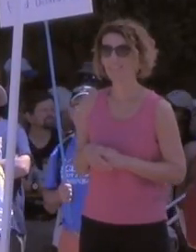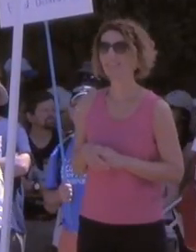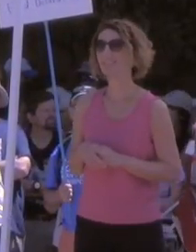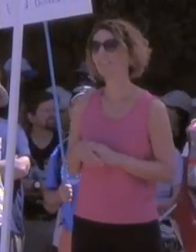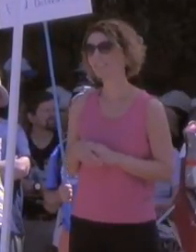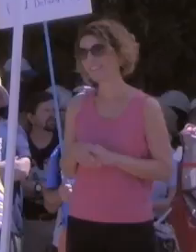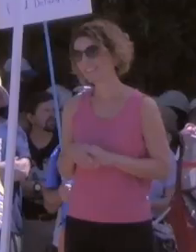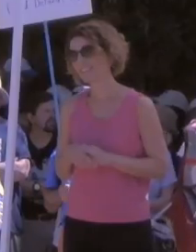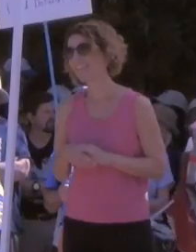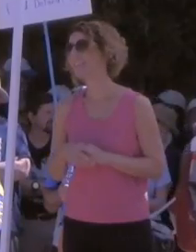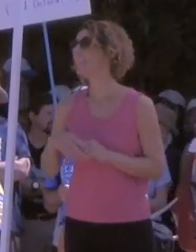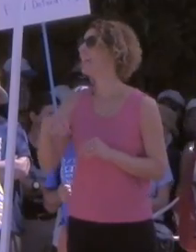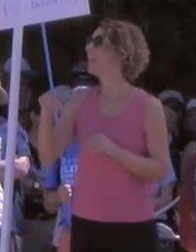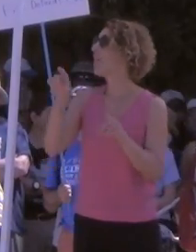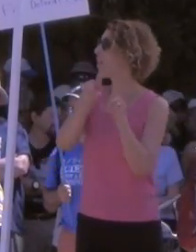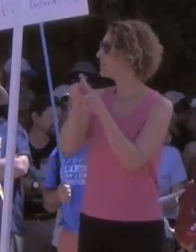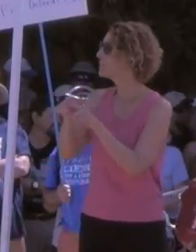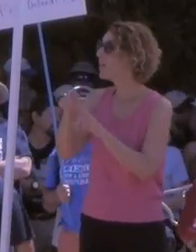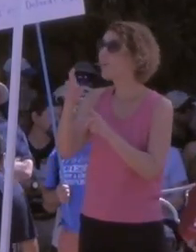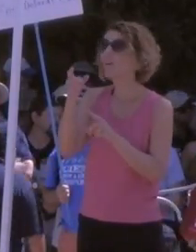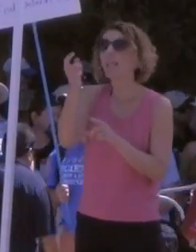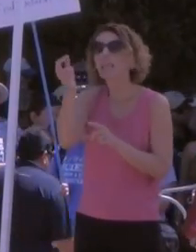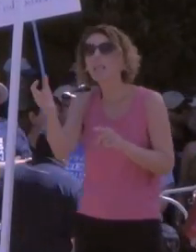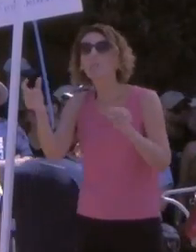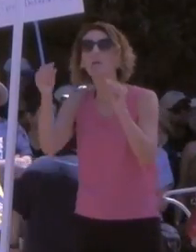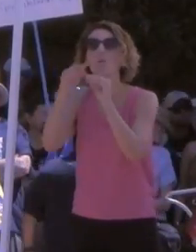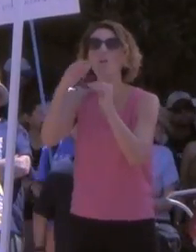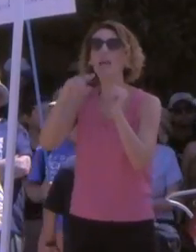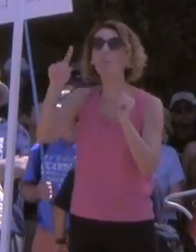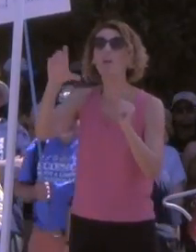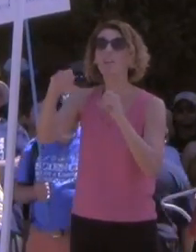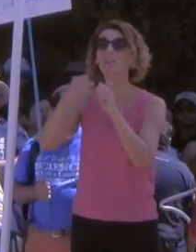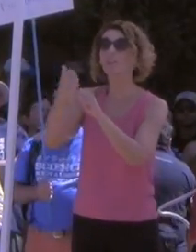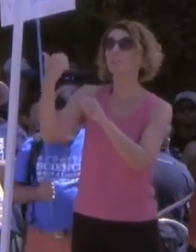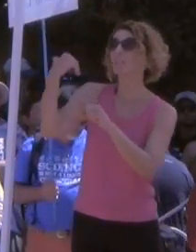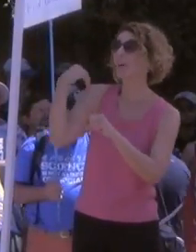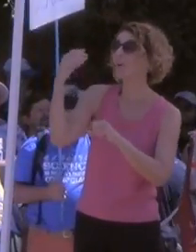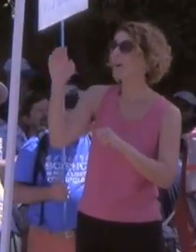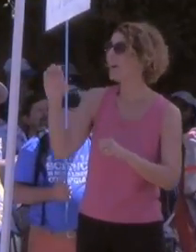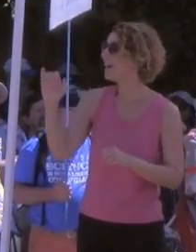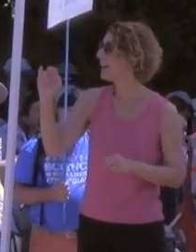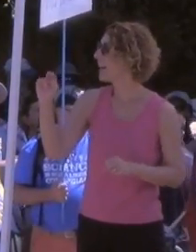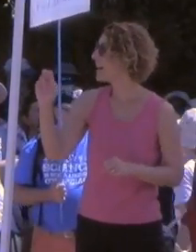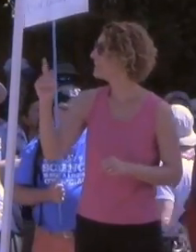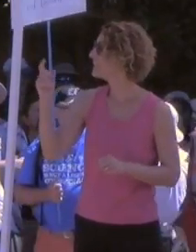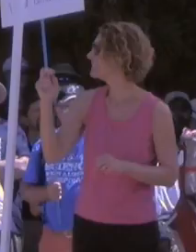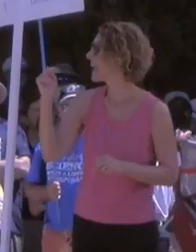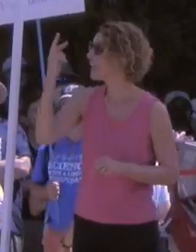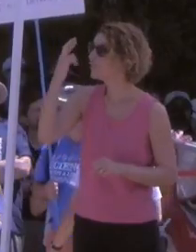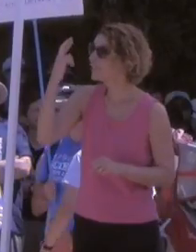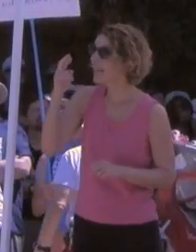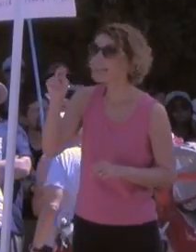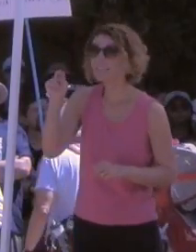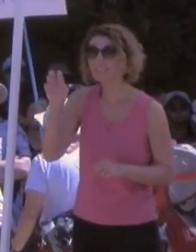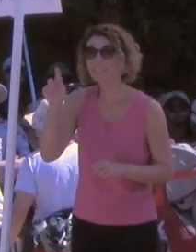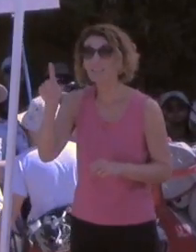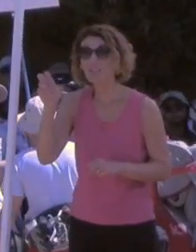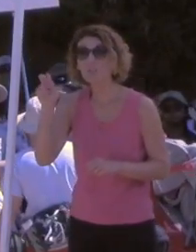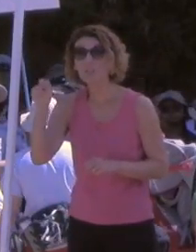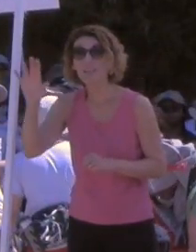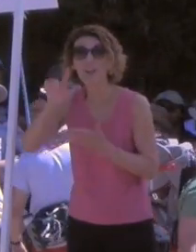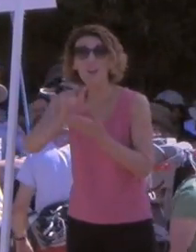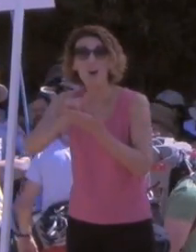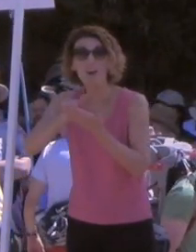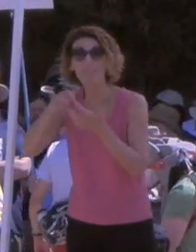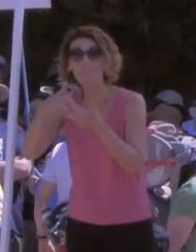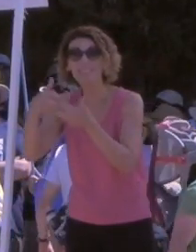Furthermore, just over 100 years ago, Einstein realized that Newton's laws of physics didn't account for